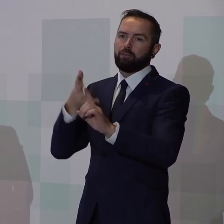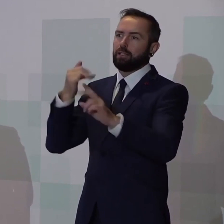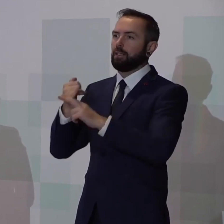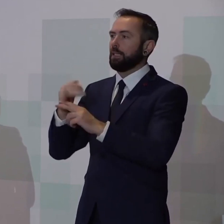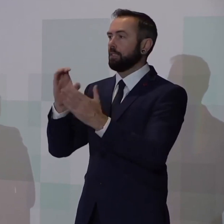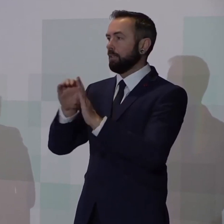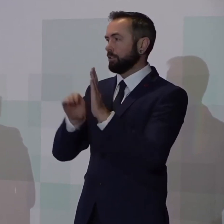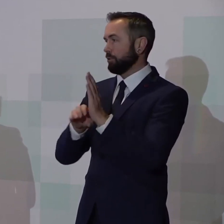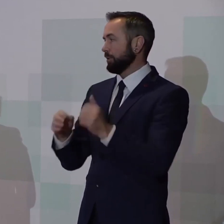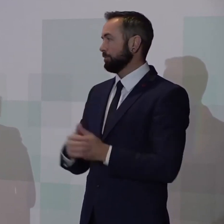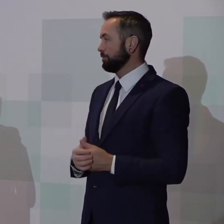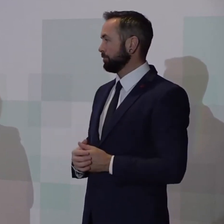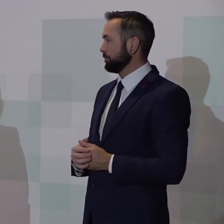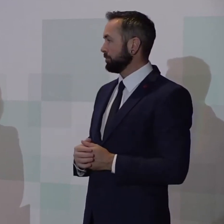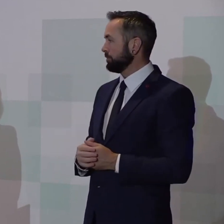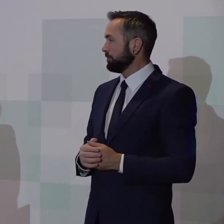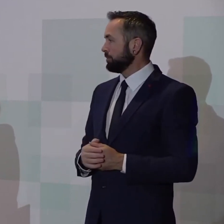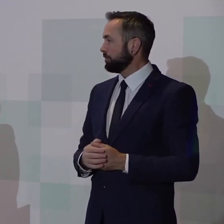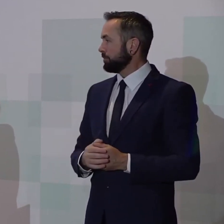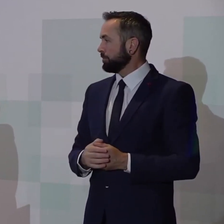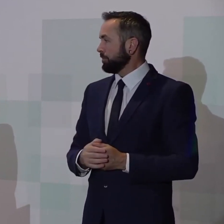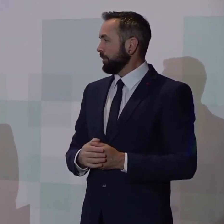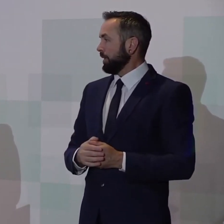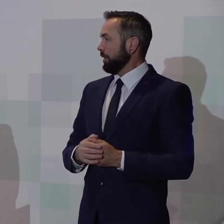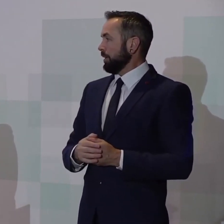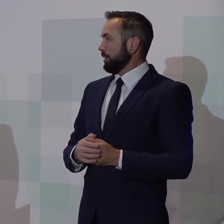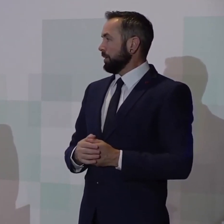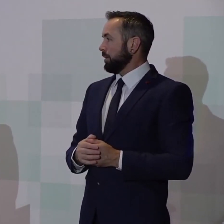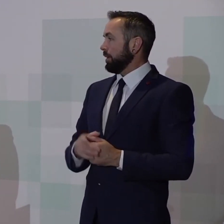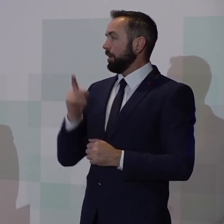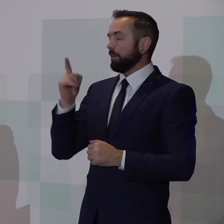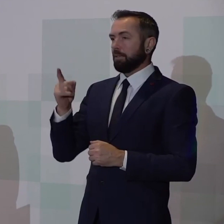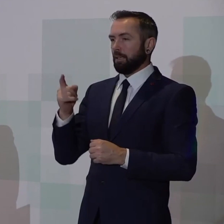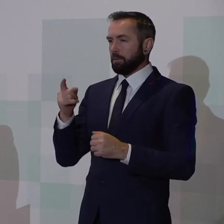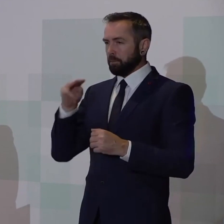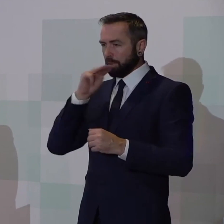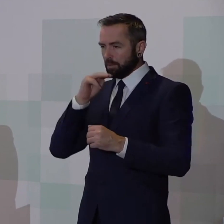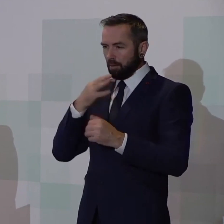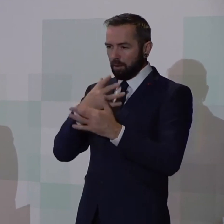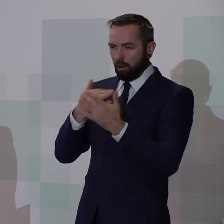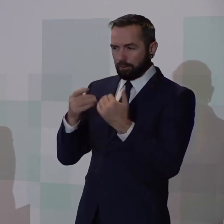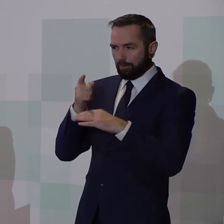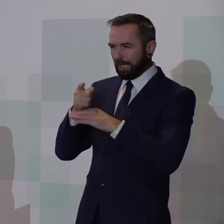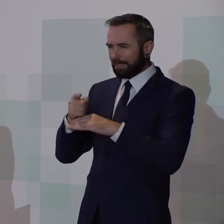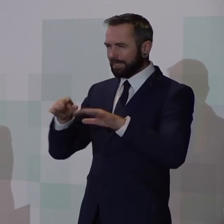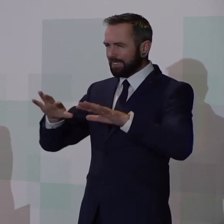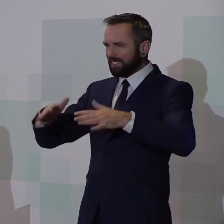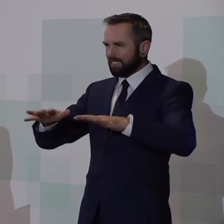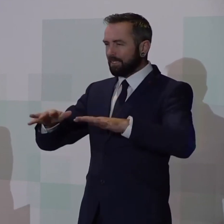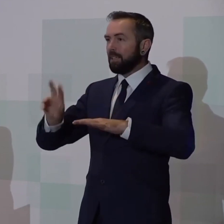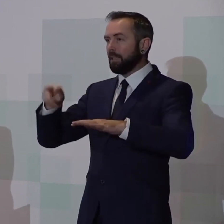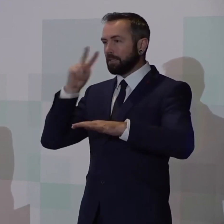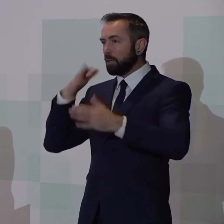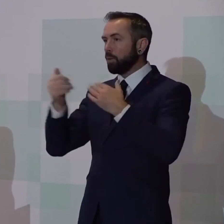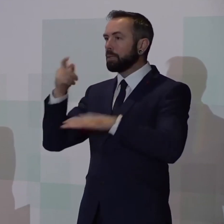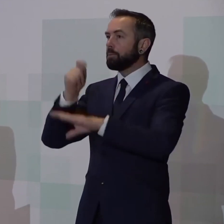the Constitution. So again, that leaves a lot unclear here. We can look to the best interests